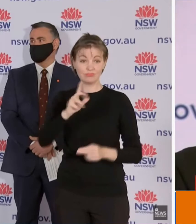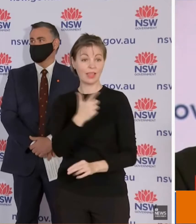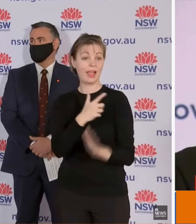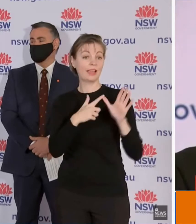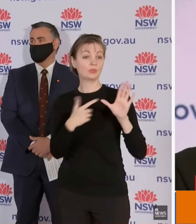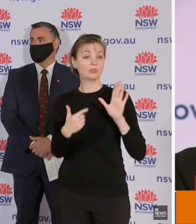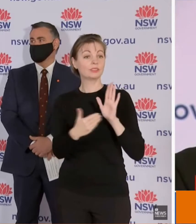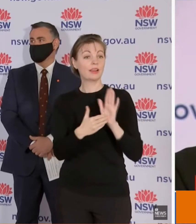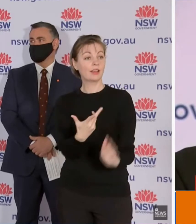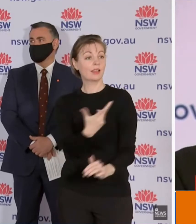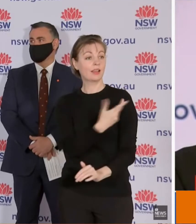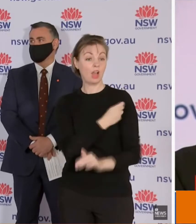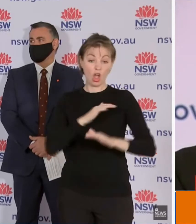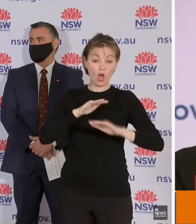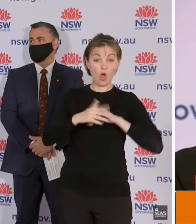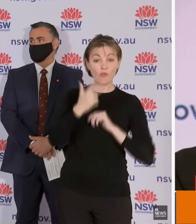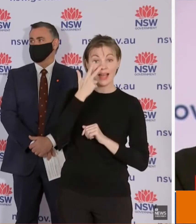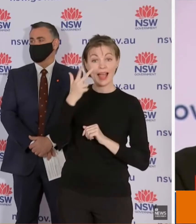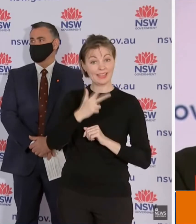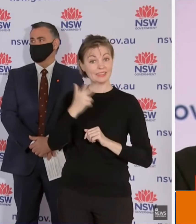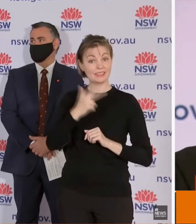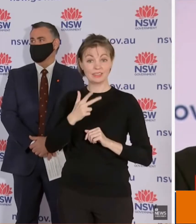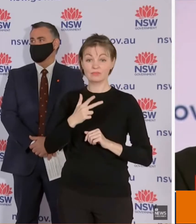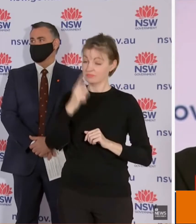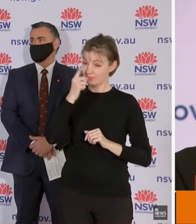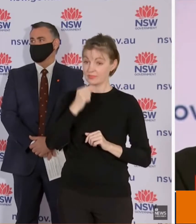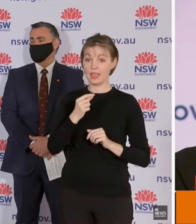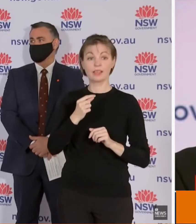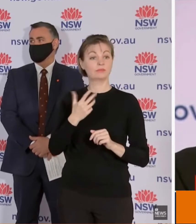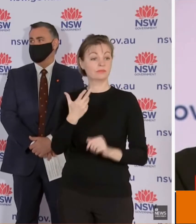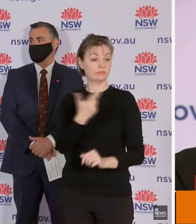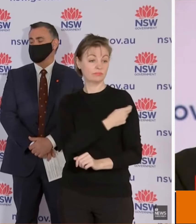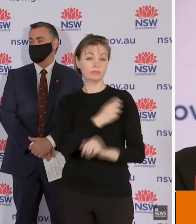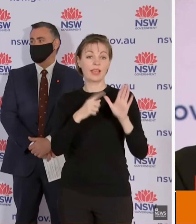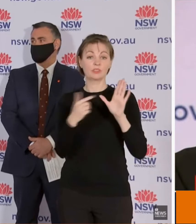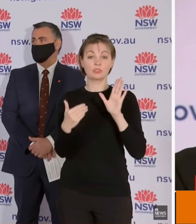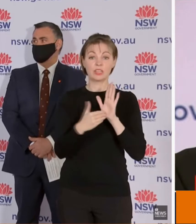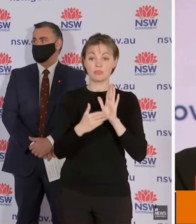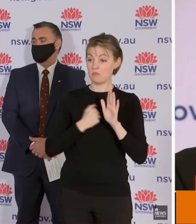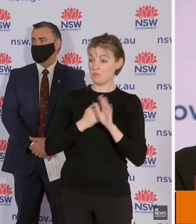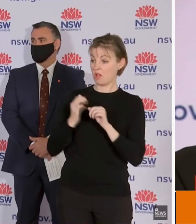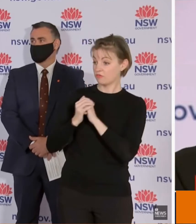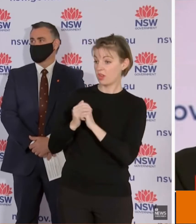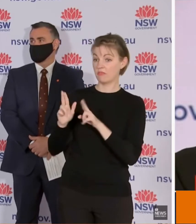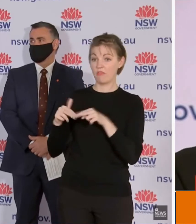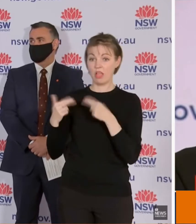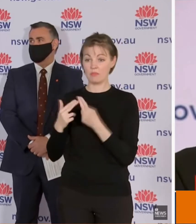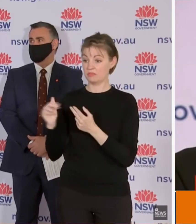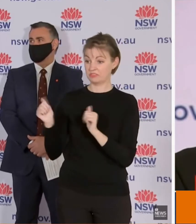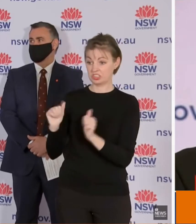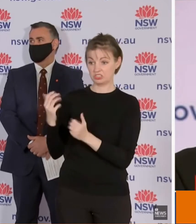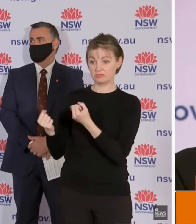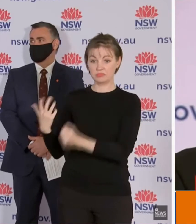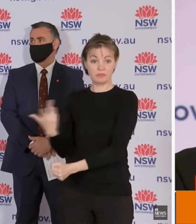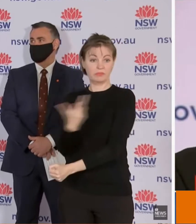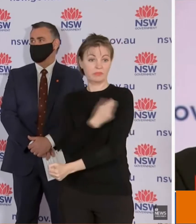you're 18 or over, have AstraZeneca. I've got personal friends, family members who've had AstraZeneca. Go and have it. AstraZeneca is a very